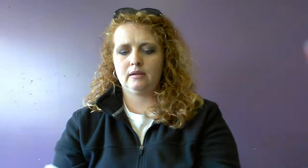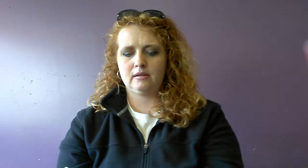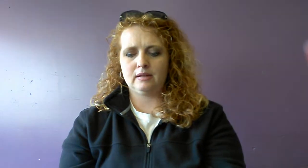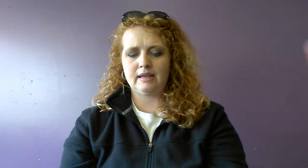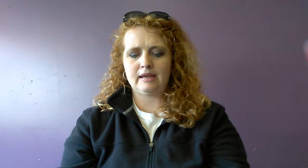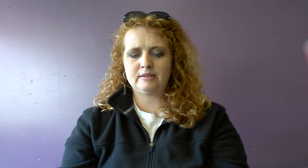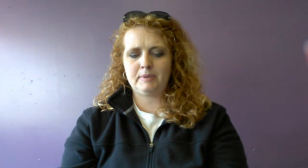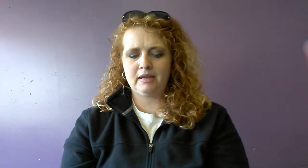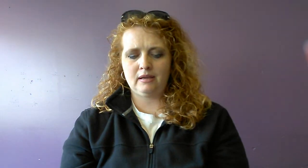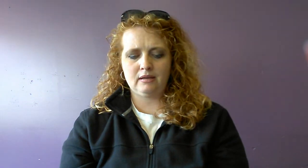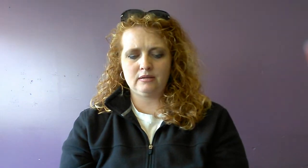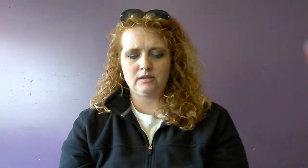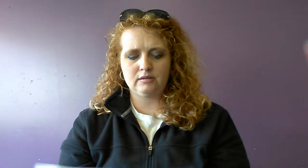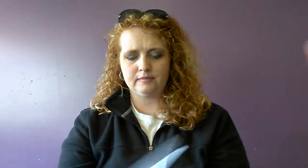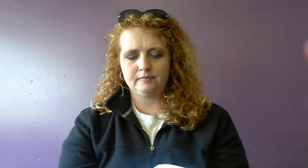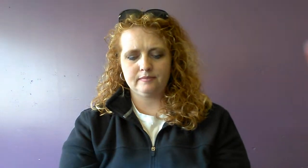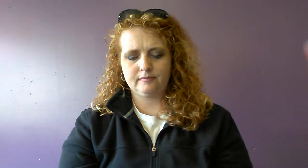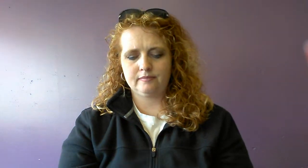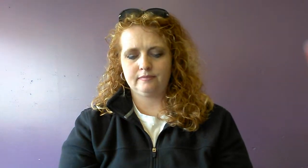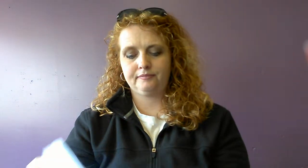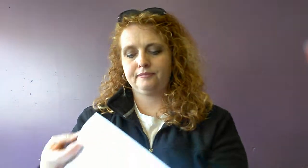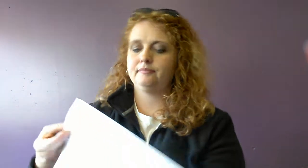And last page.